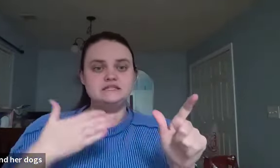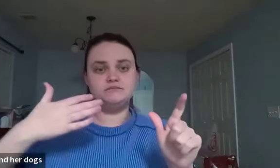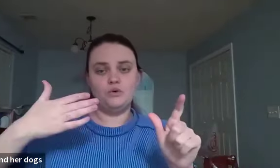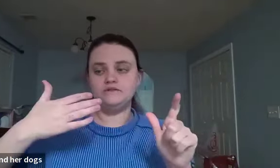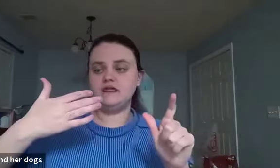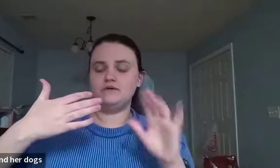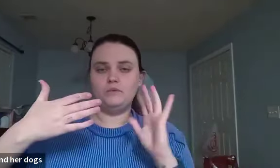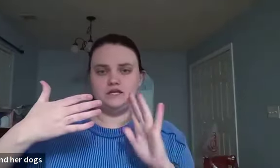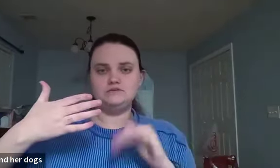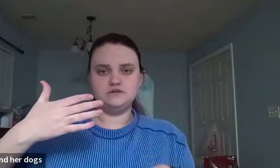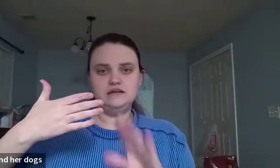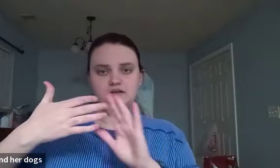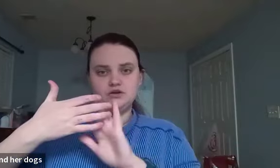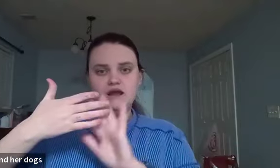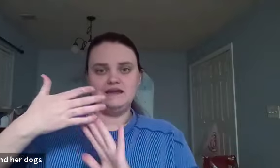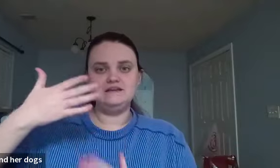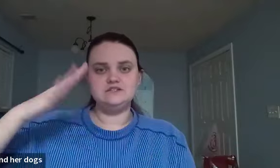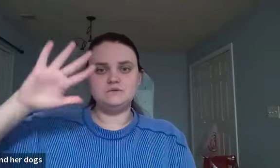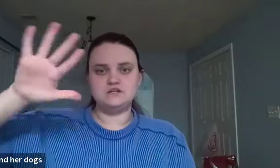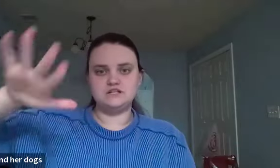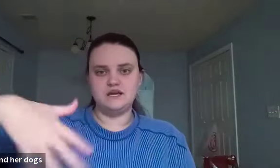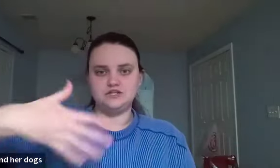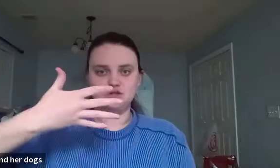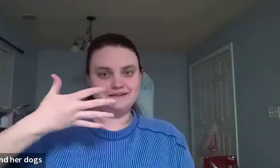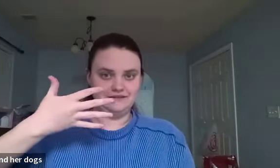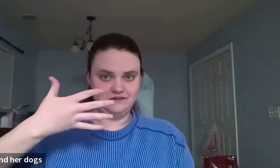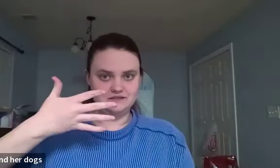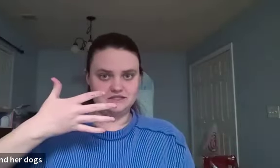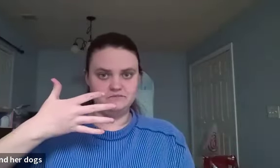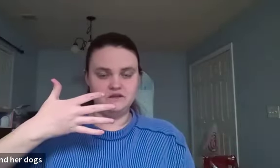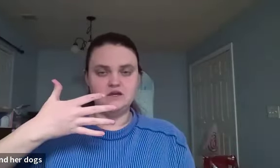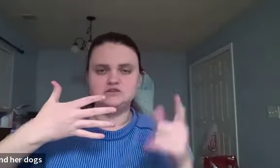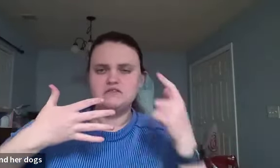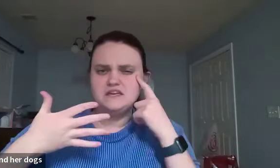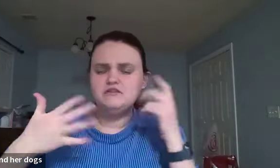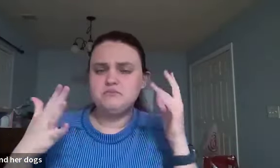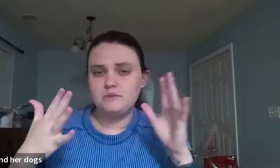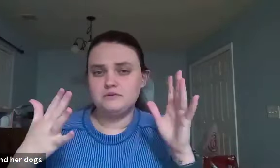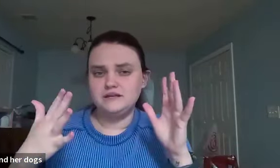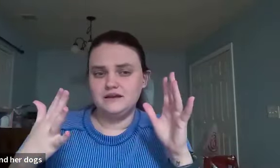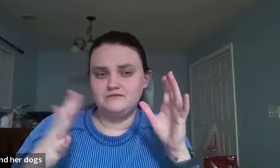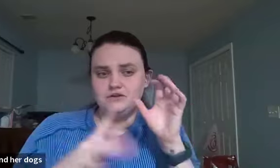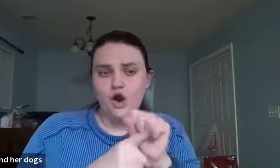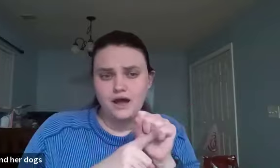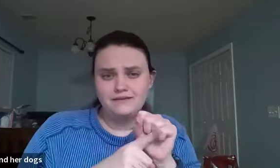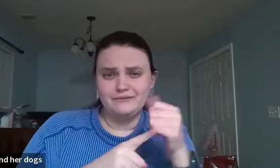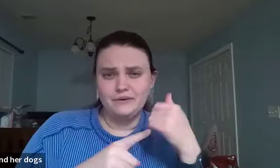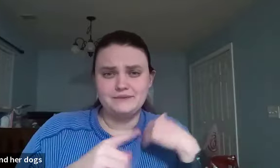it's important that the way you do it, your hand is almost going to kind of turn like this. So I think you've probably have caught like when